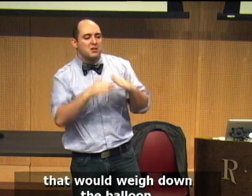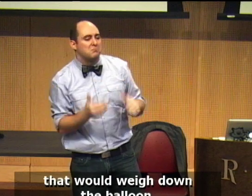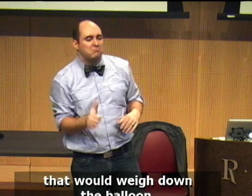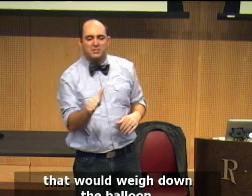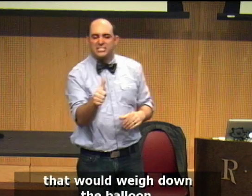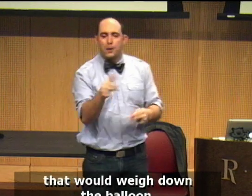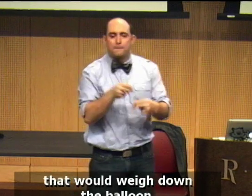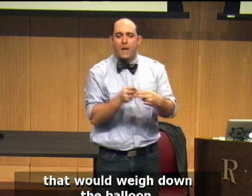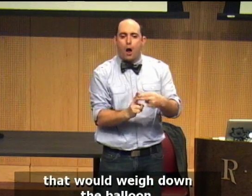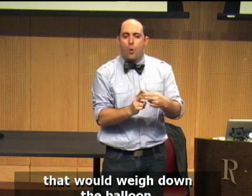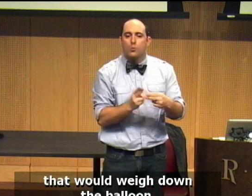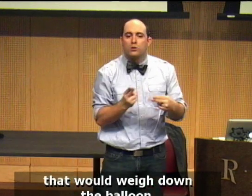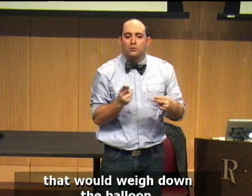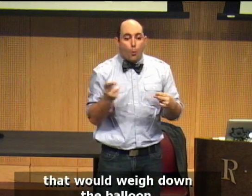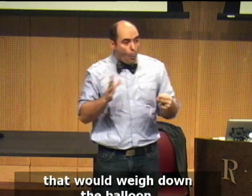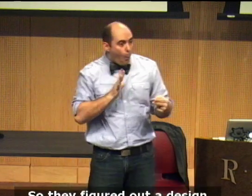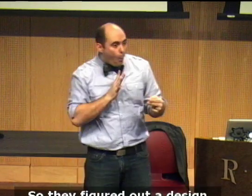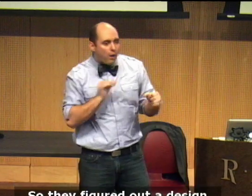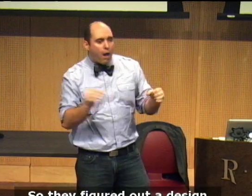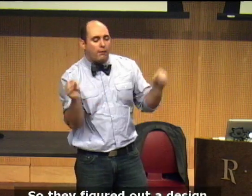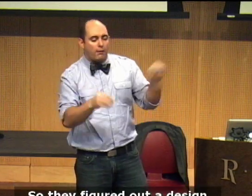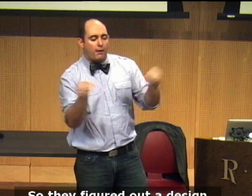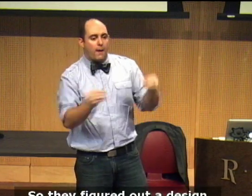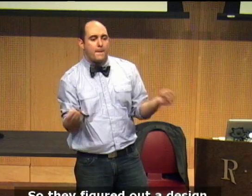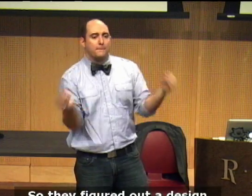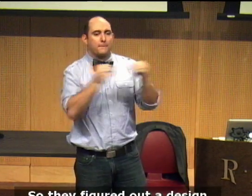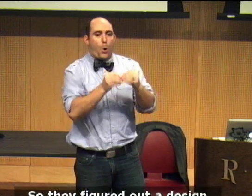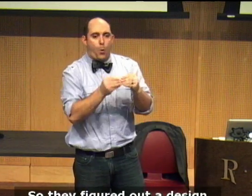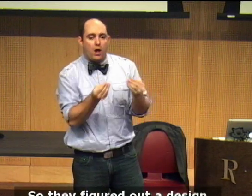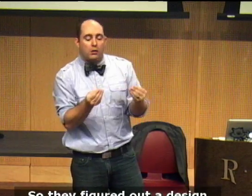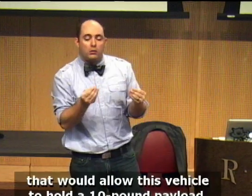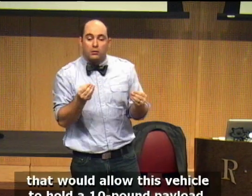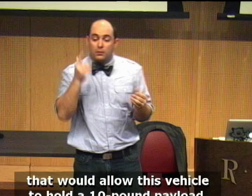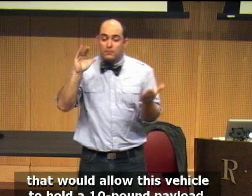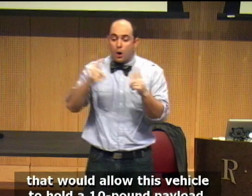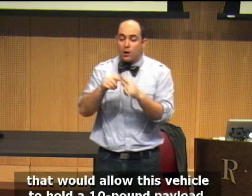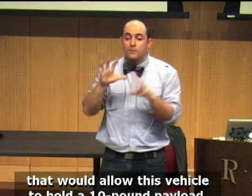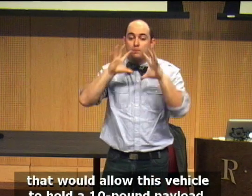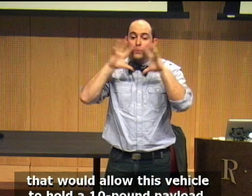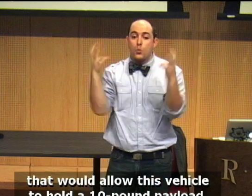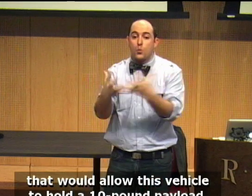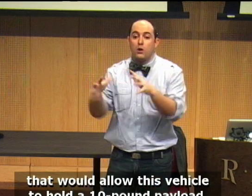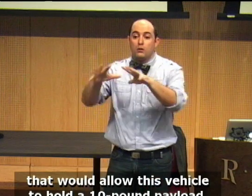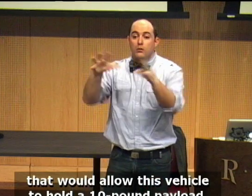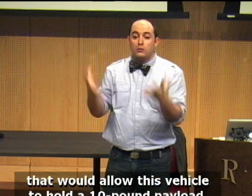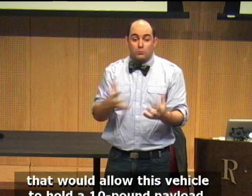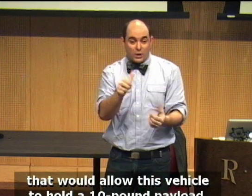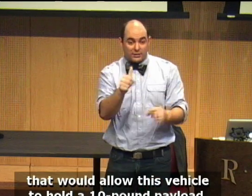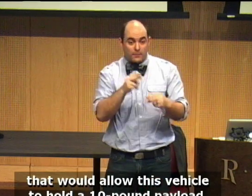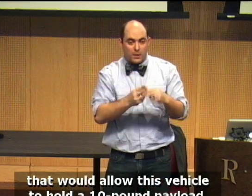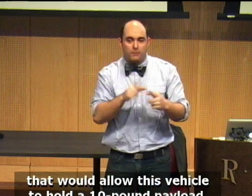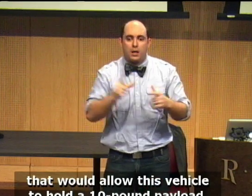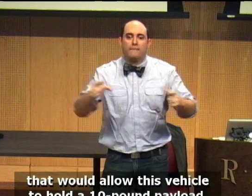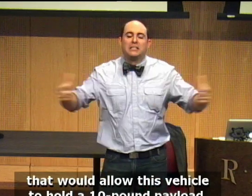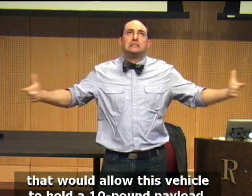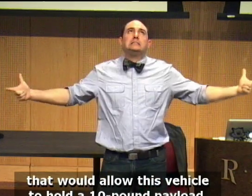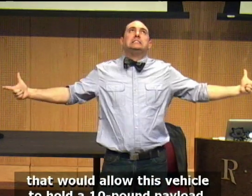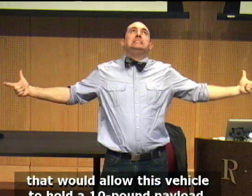that would weigh down the balloon. So they figured out a design that would allow this vehicle to hold a